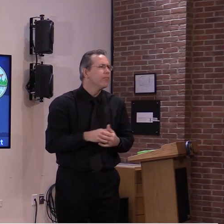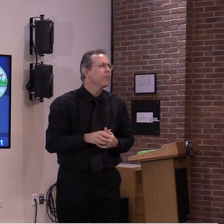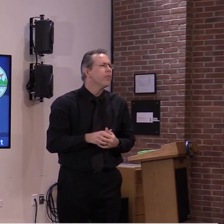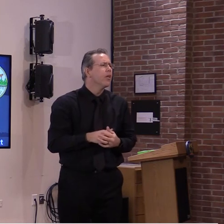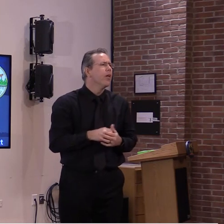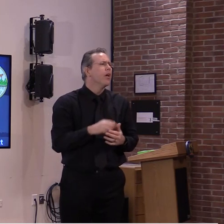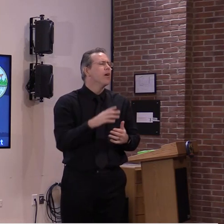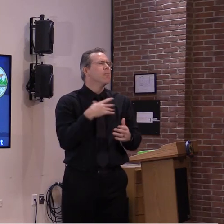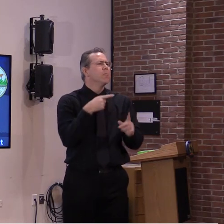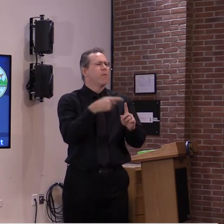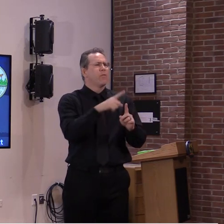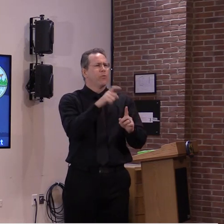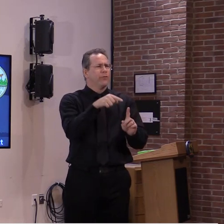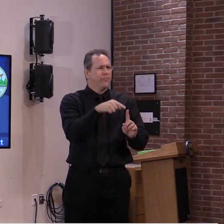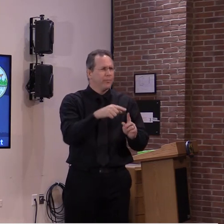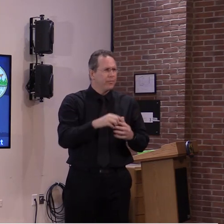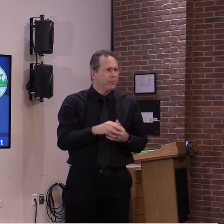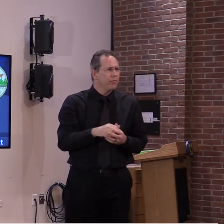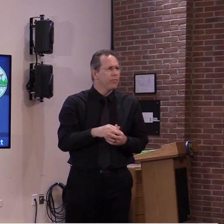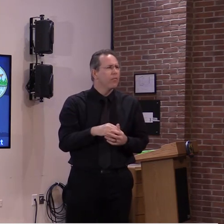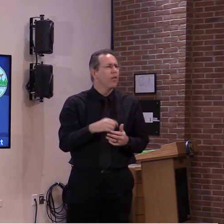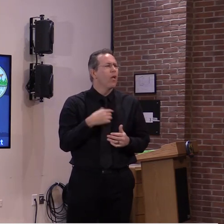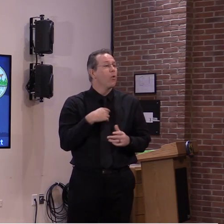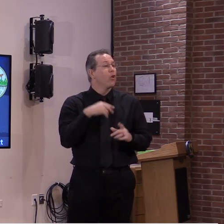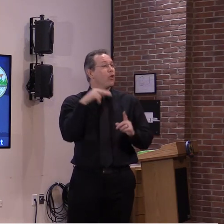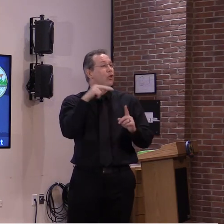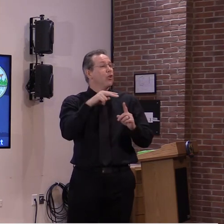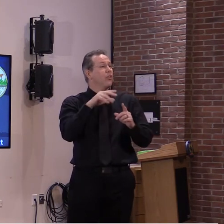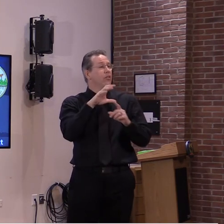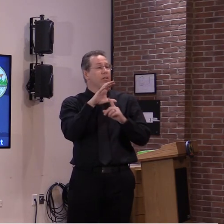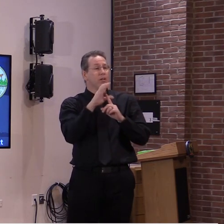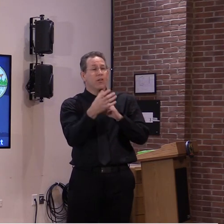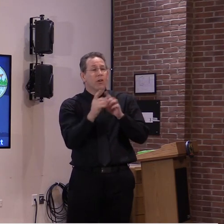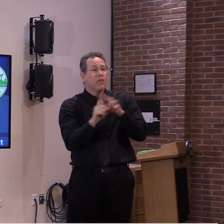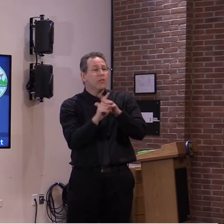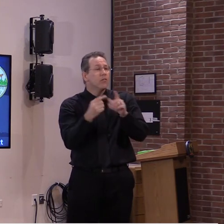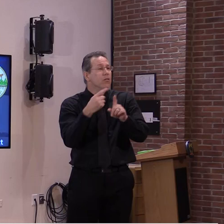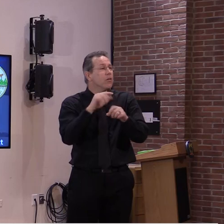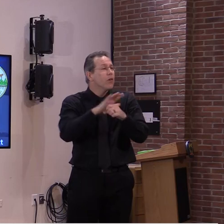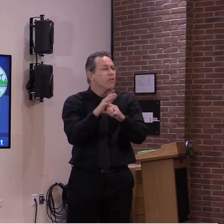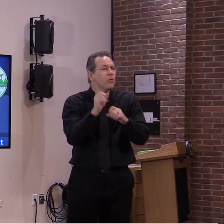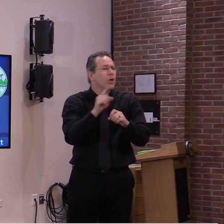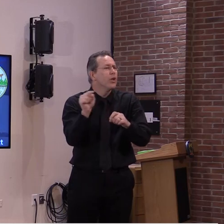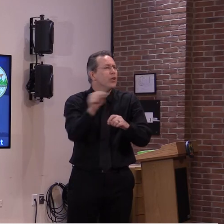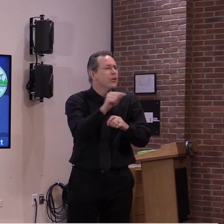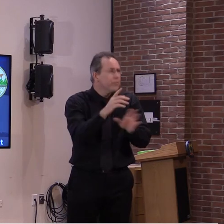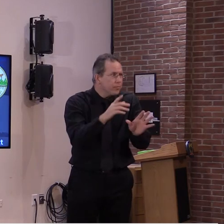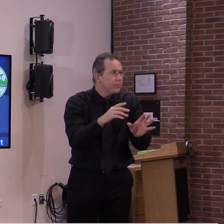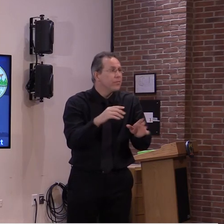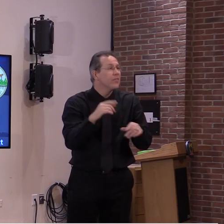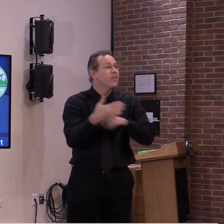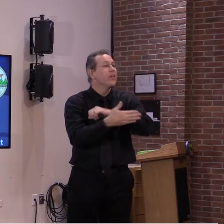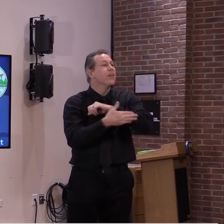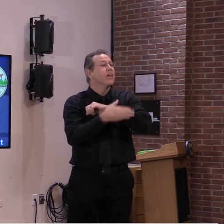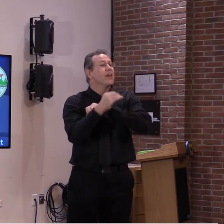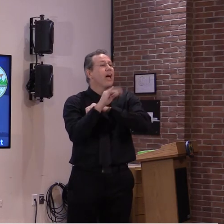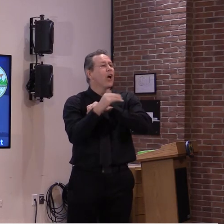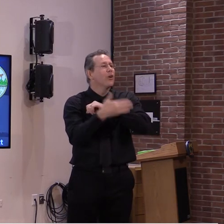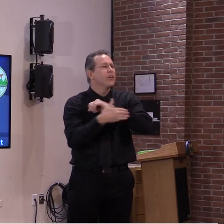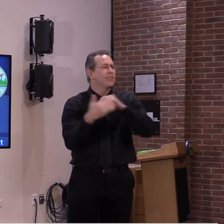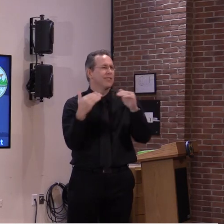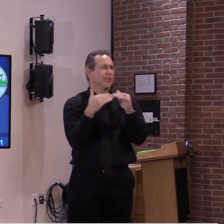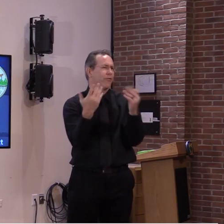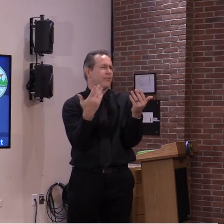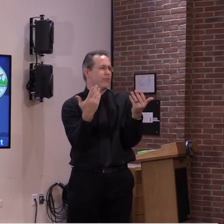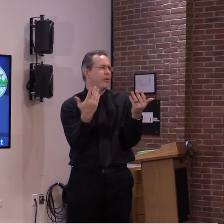looking at our cases and our trends and our forecasting, you know, the county level is about as specific as we go, because even if you're in one